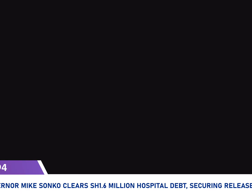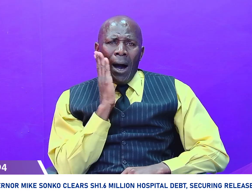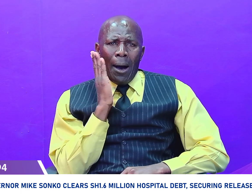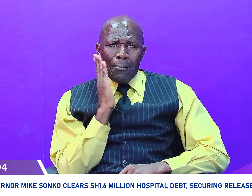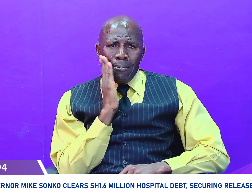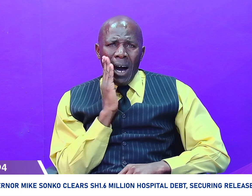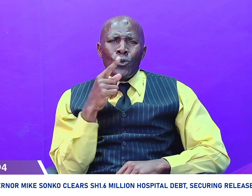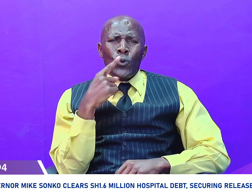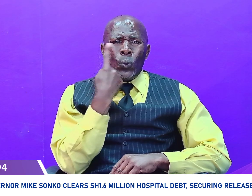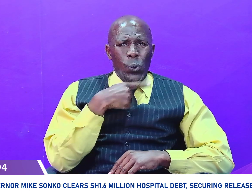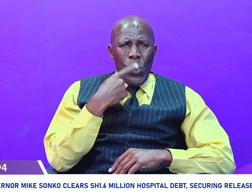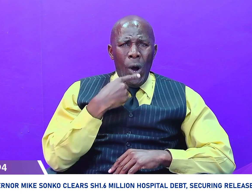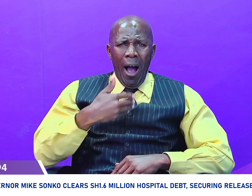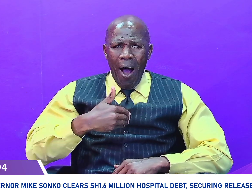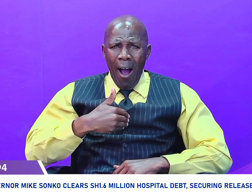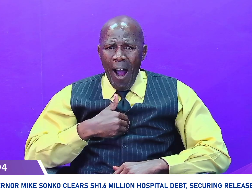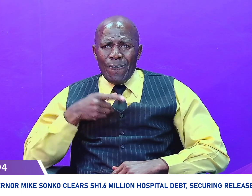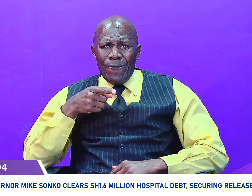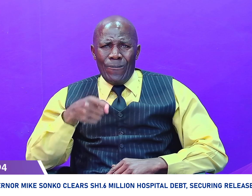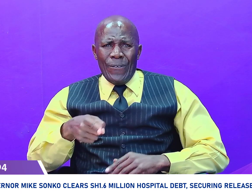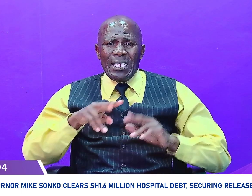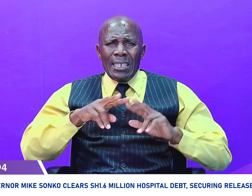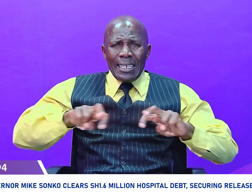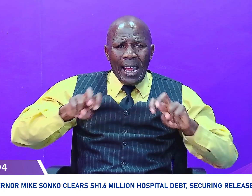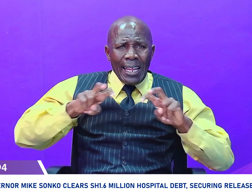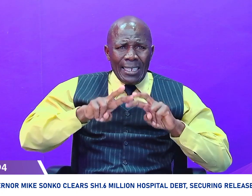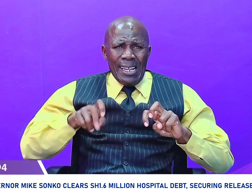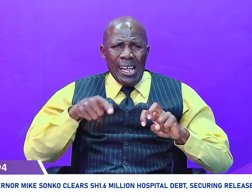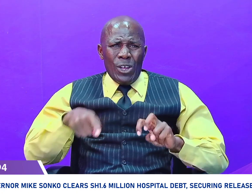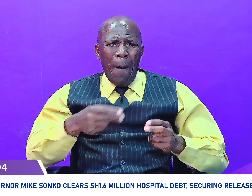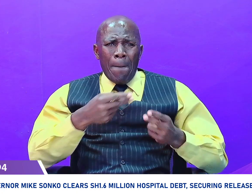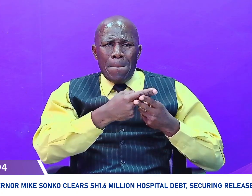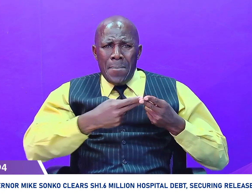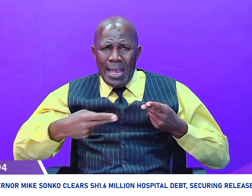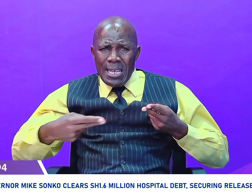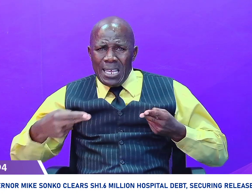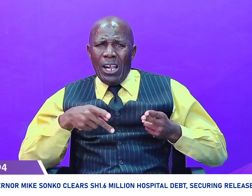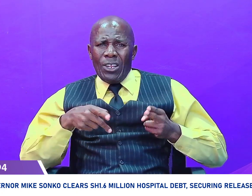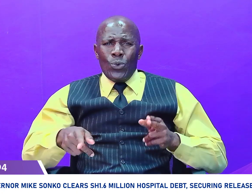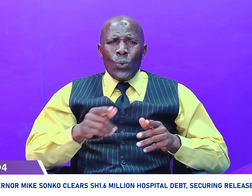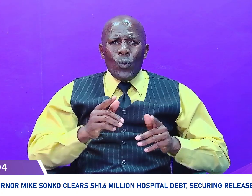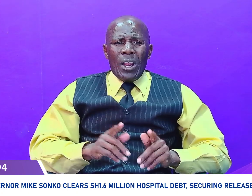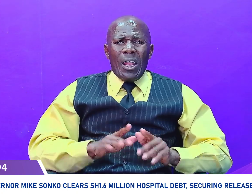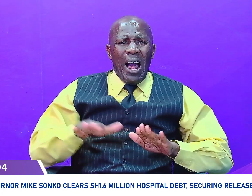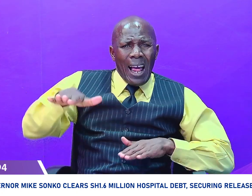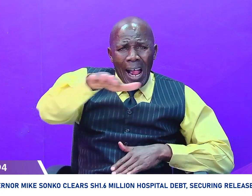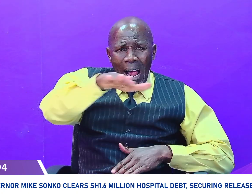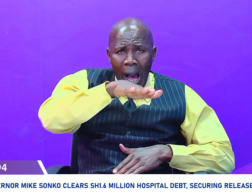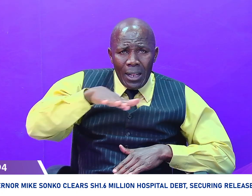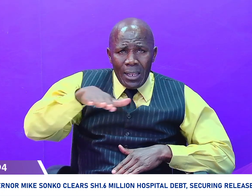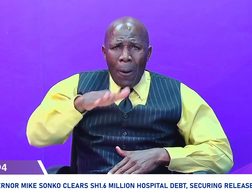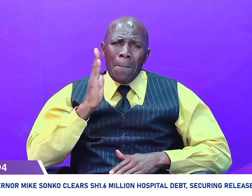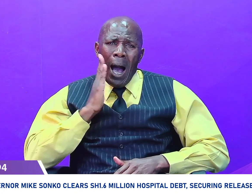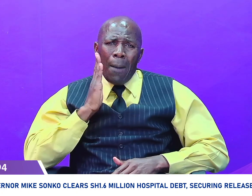over 100 mothers who have been detained at the maternity ward of Mama Lucy Kibaki